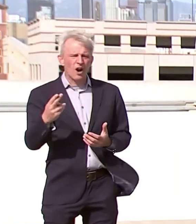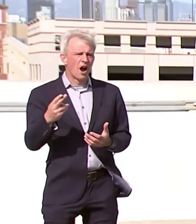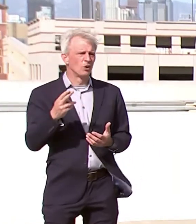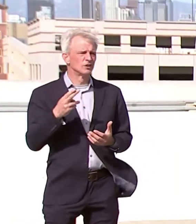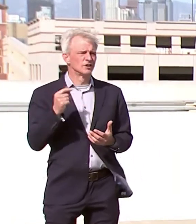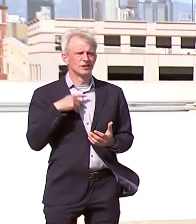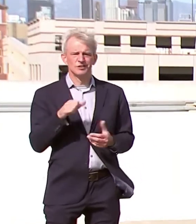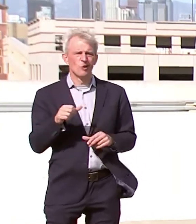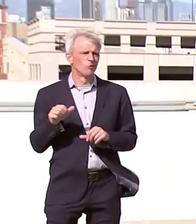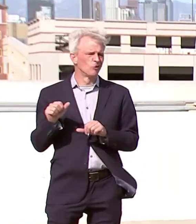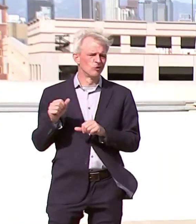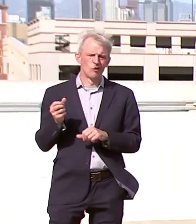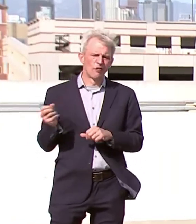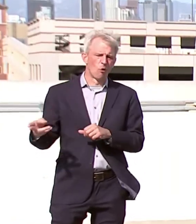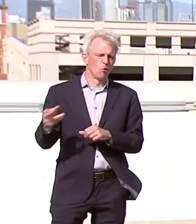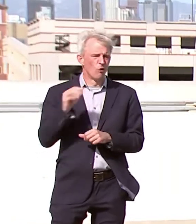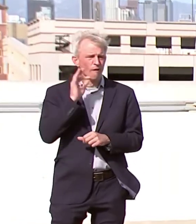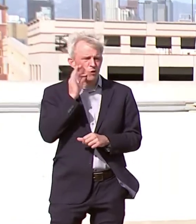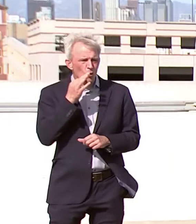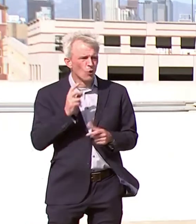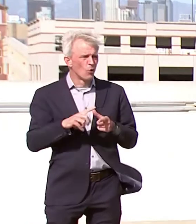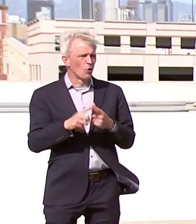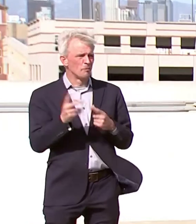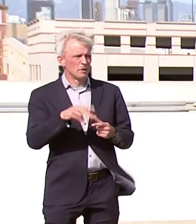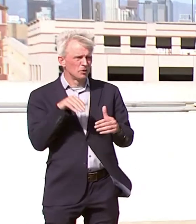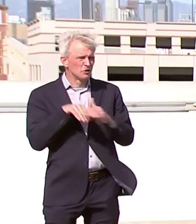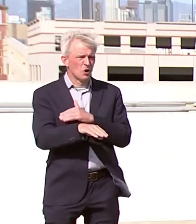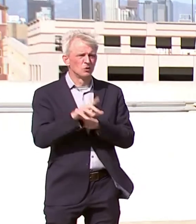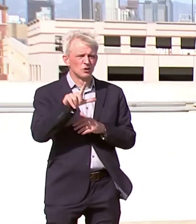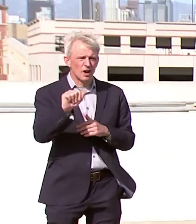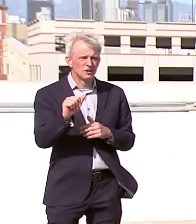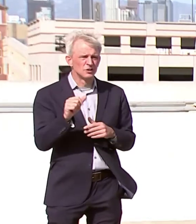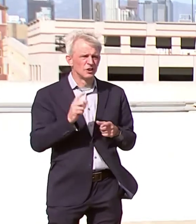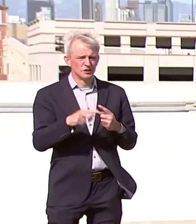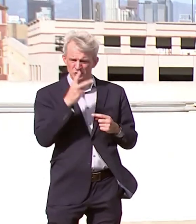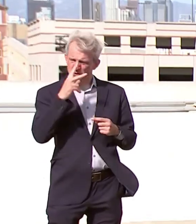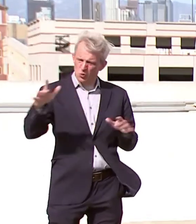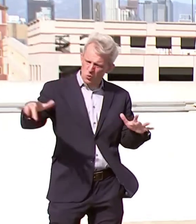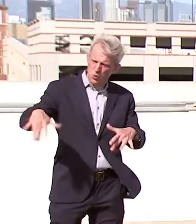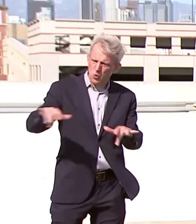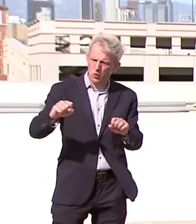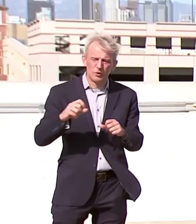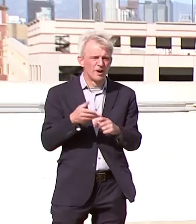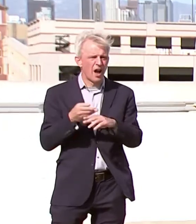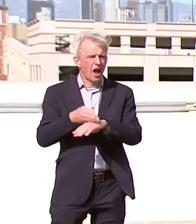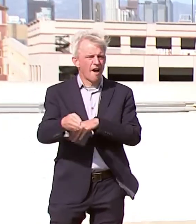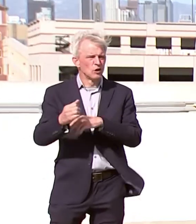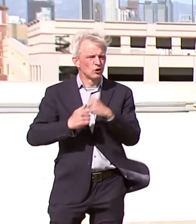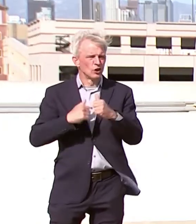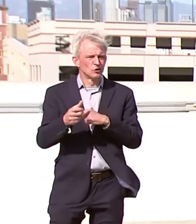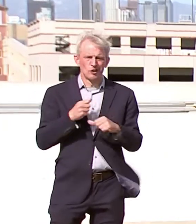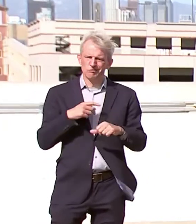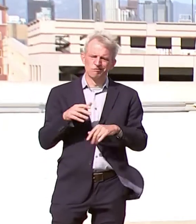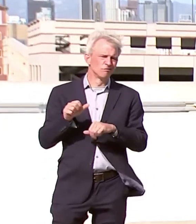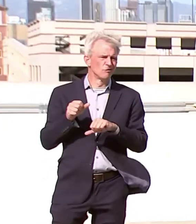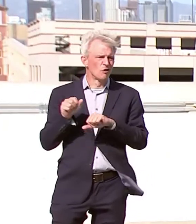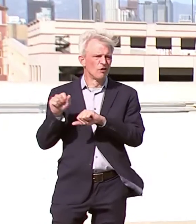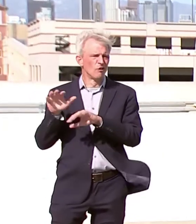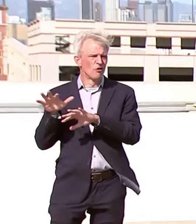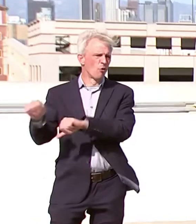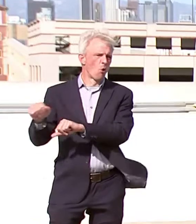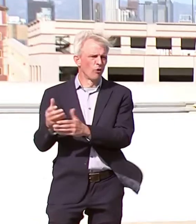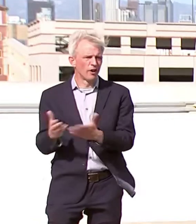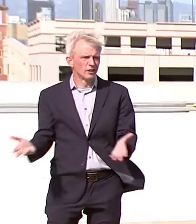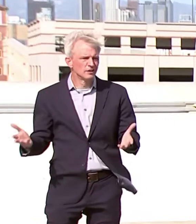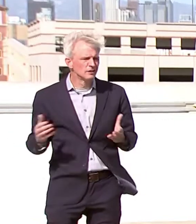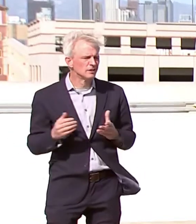old fruit, whether it's people who travel into Los Angeles or a vacant lot to dump things after construction. So I look forward to looking, I just saw the